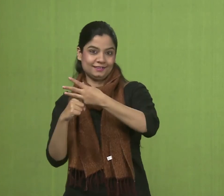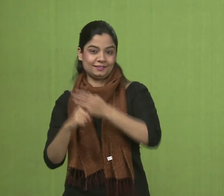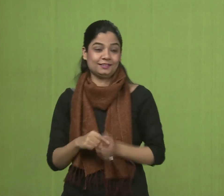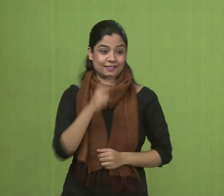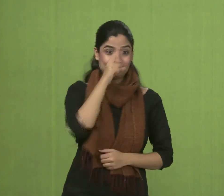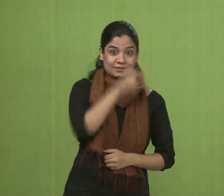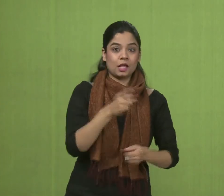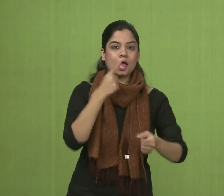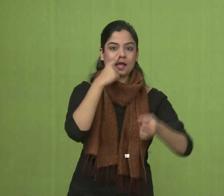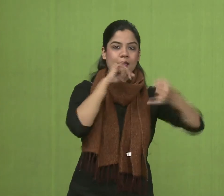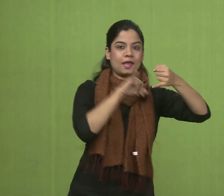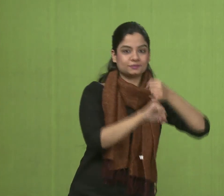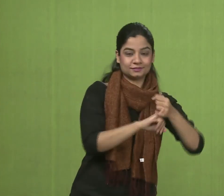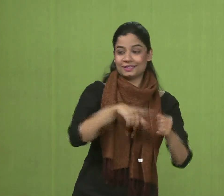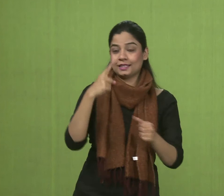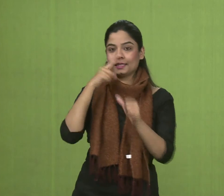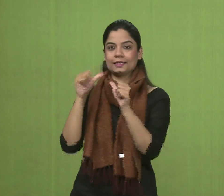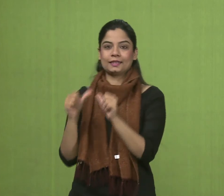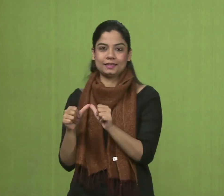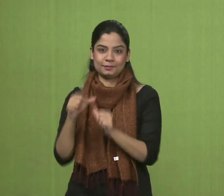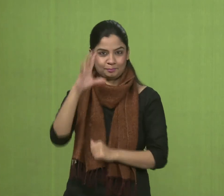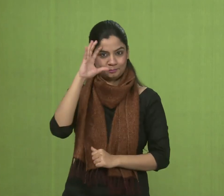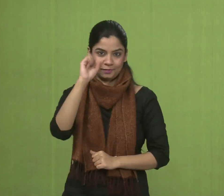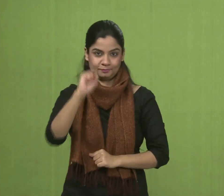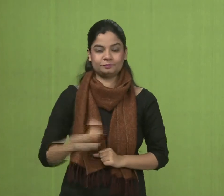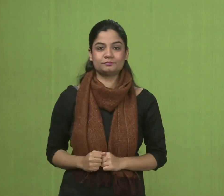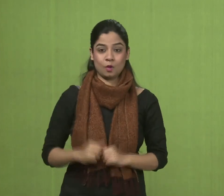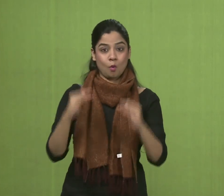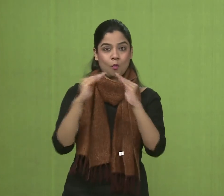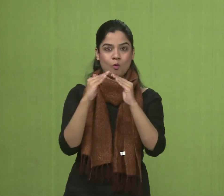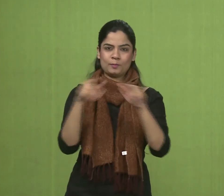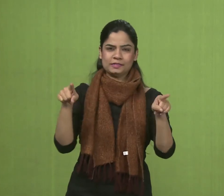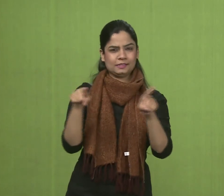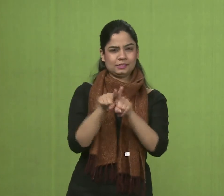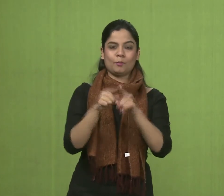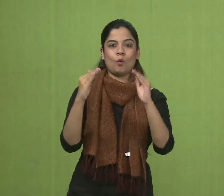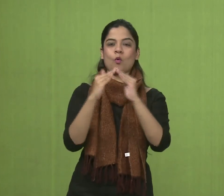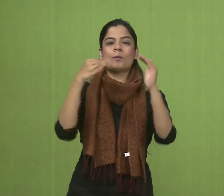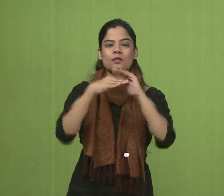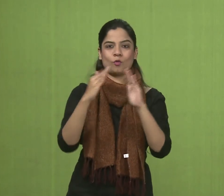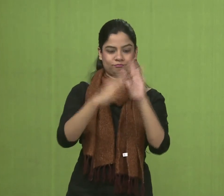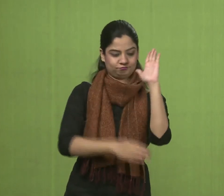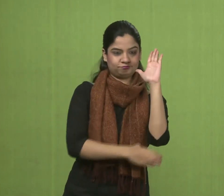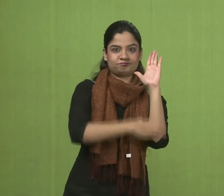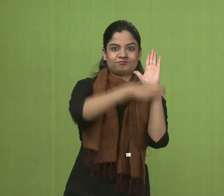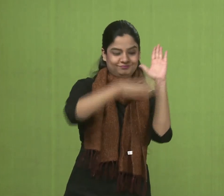Both of them, Sita and Annie, just remember these are the sign names, they have the same kind of house. They live in an